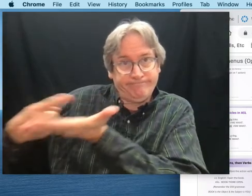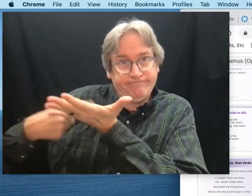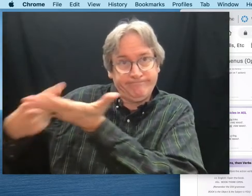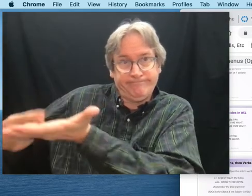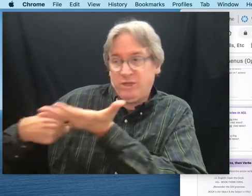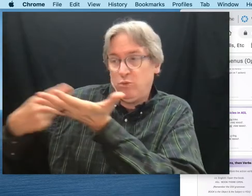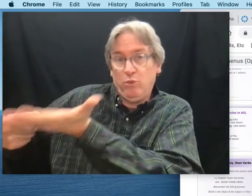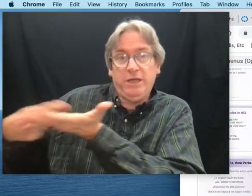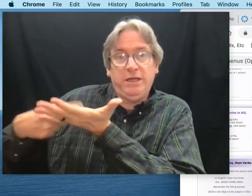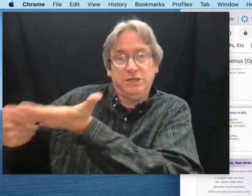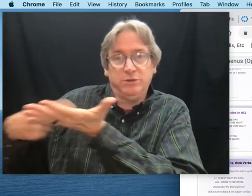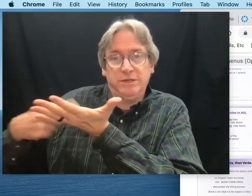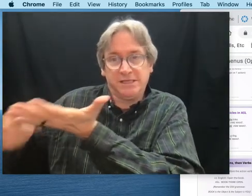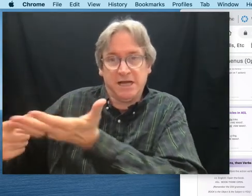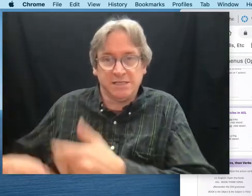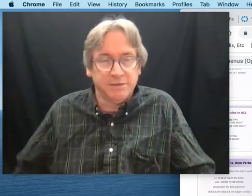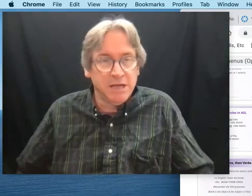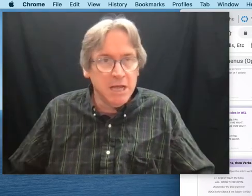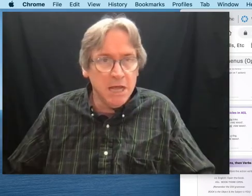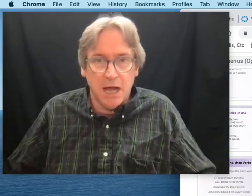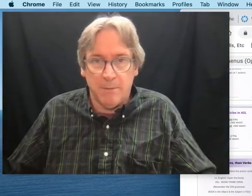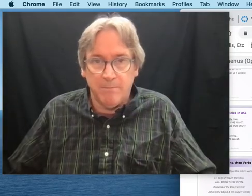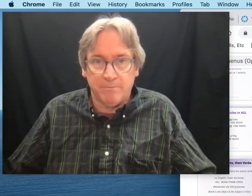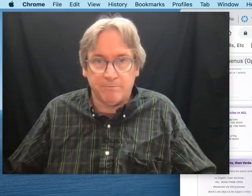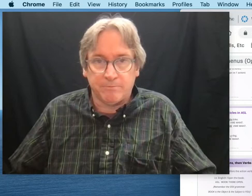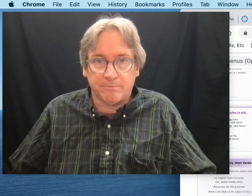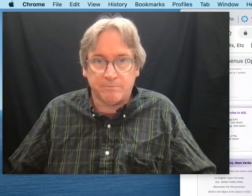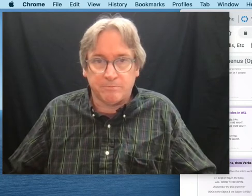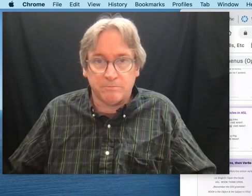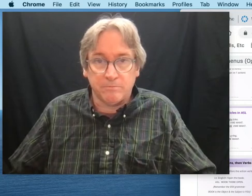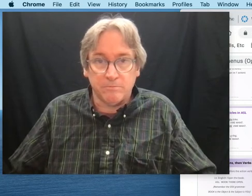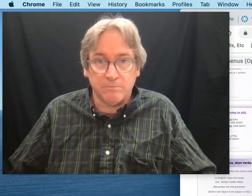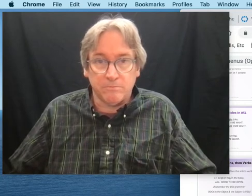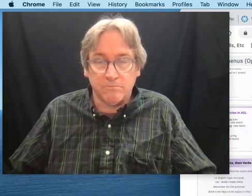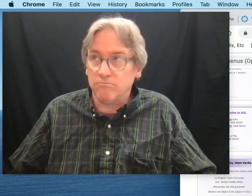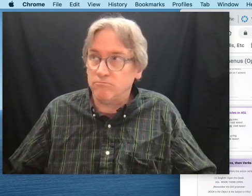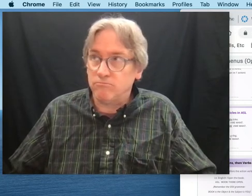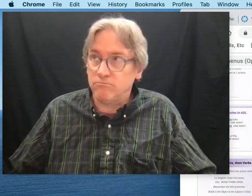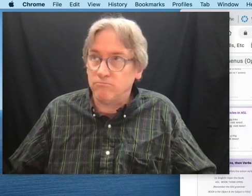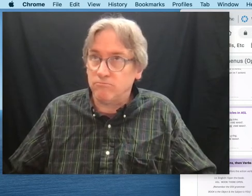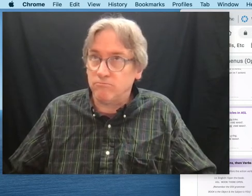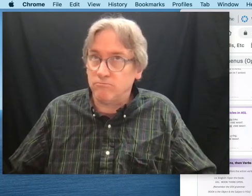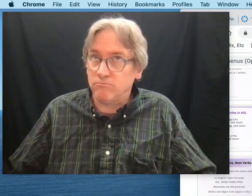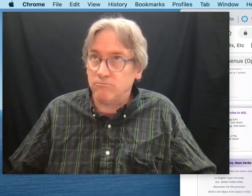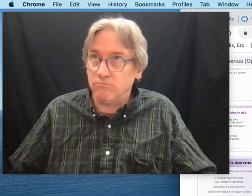we to discuss.